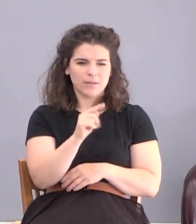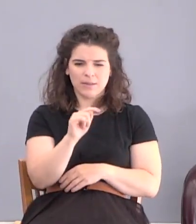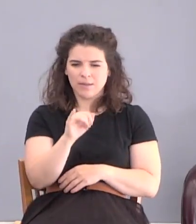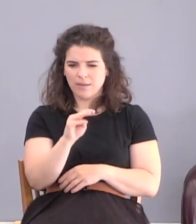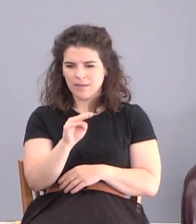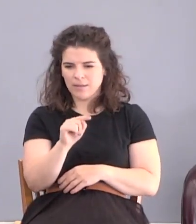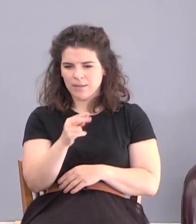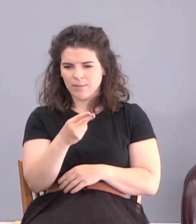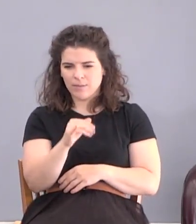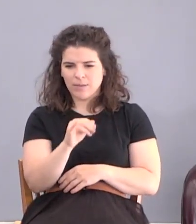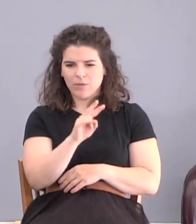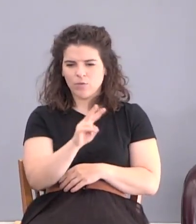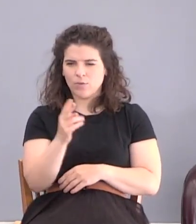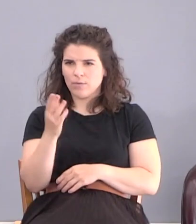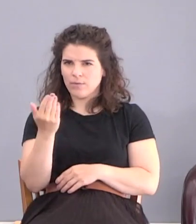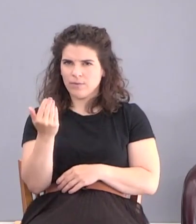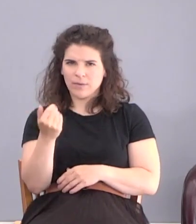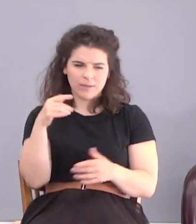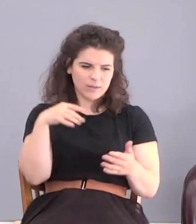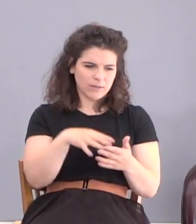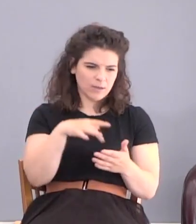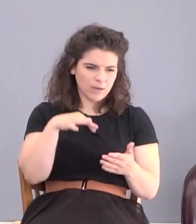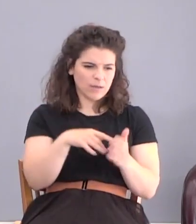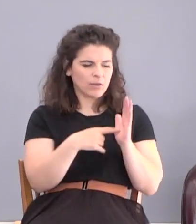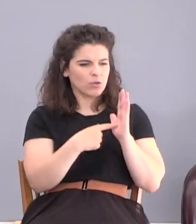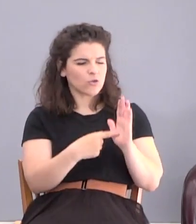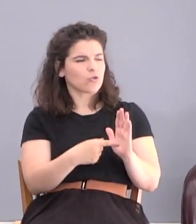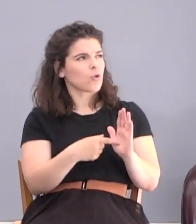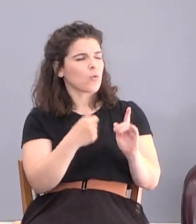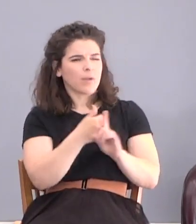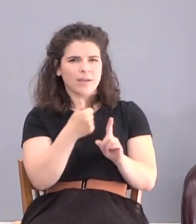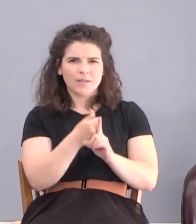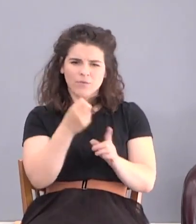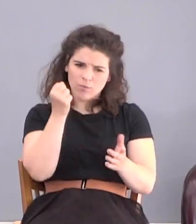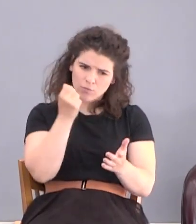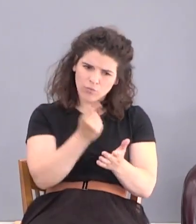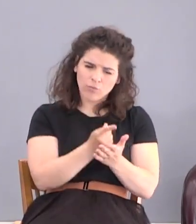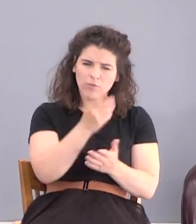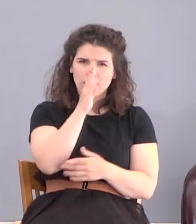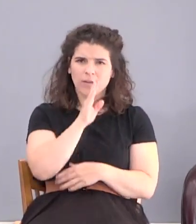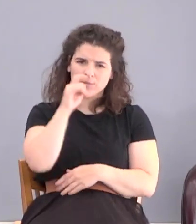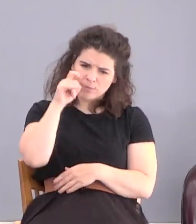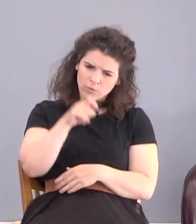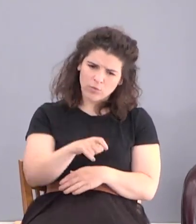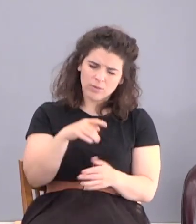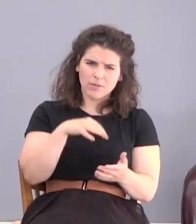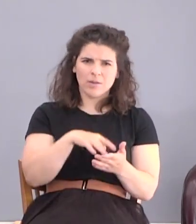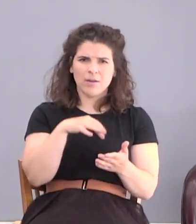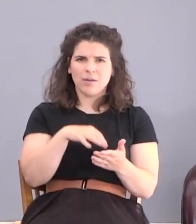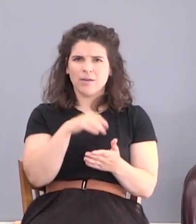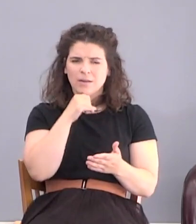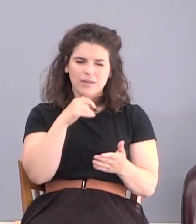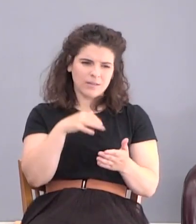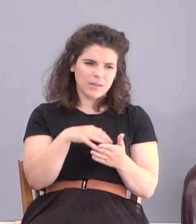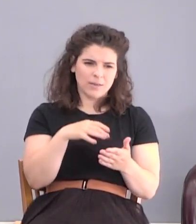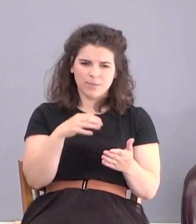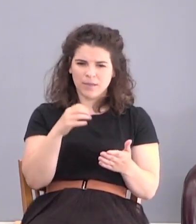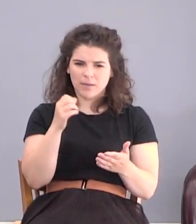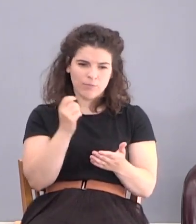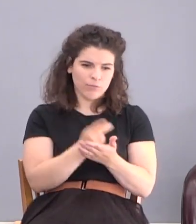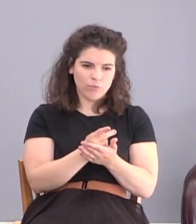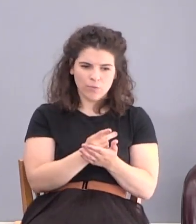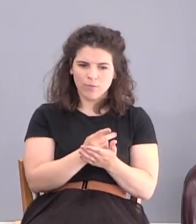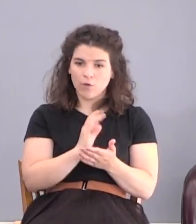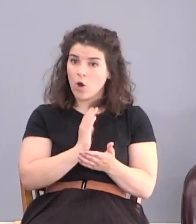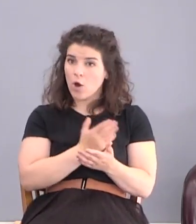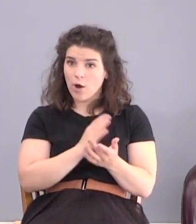2:15, study to show yourselves approved unto God. We're supposed to study. And we're not studying to be approved to